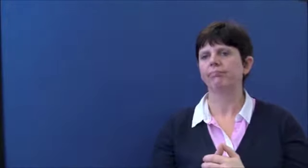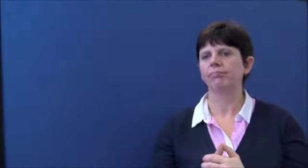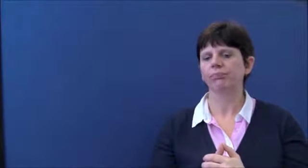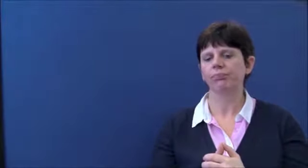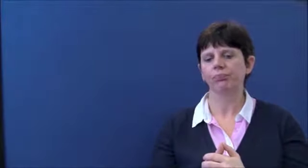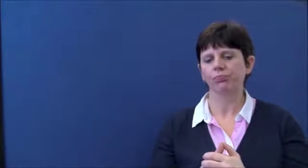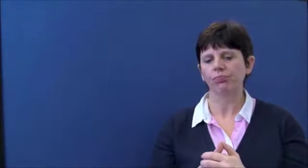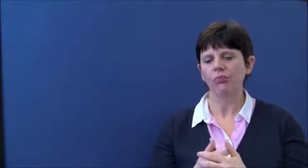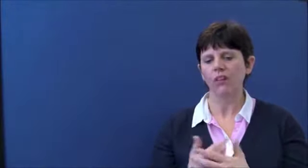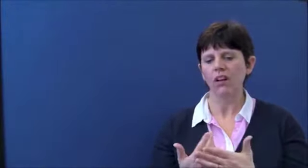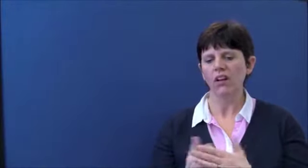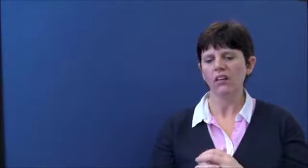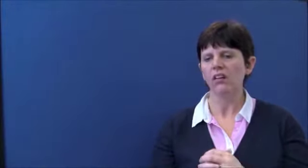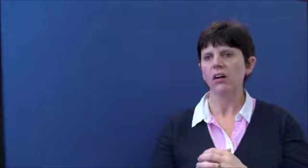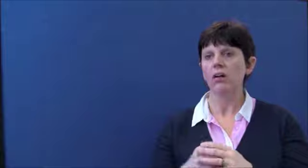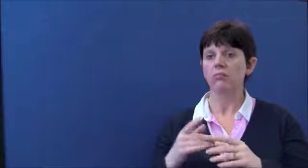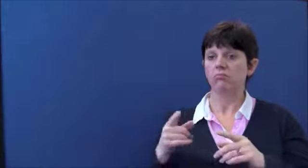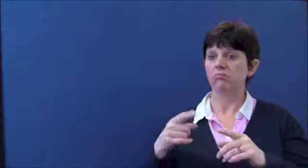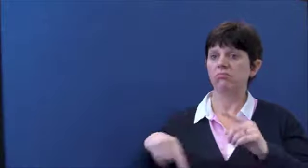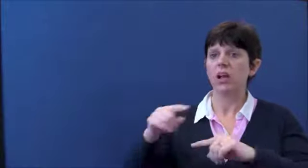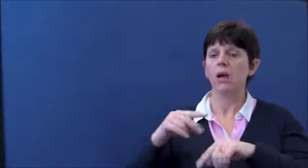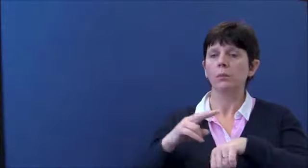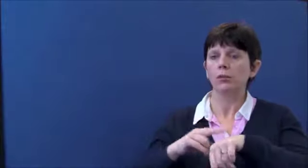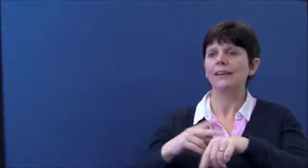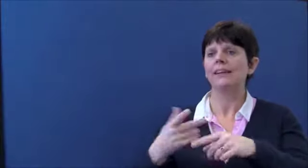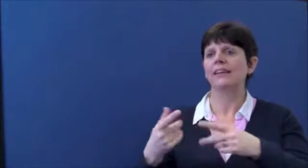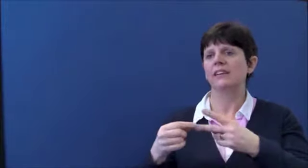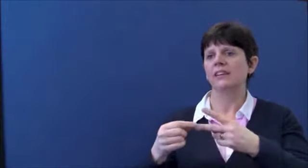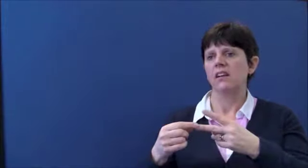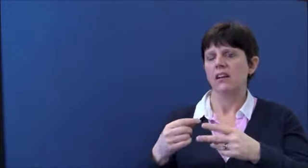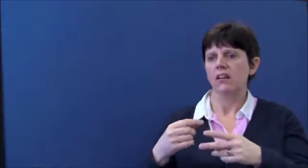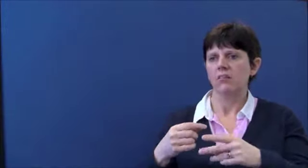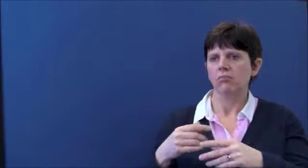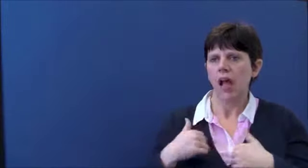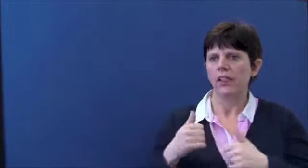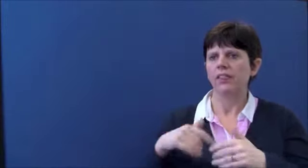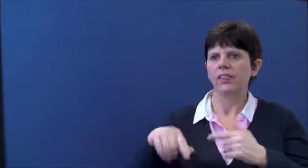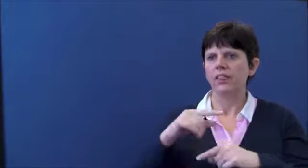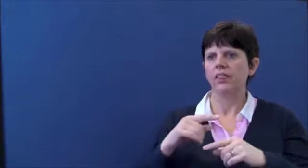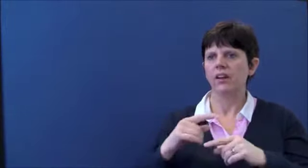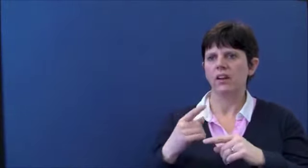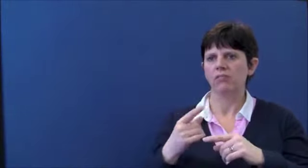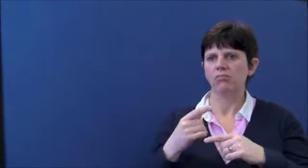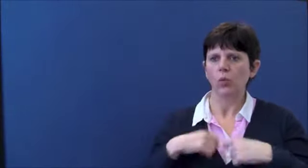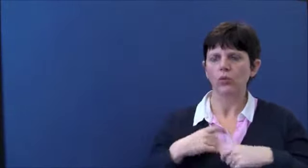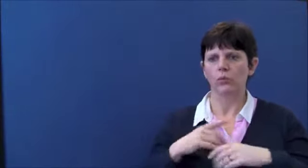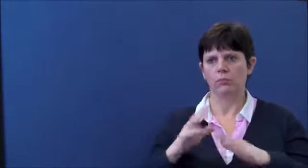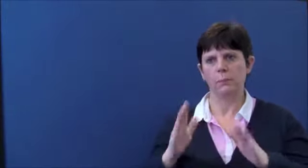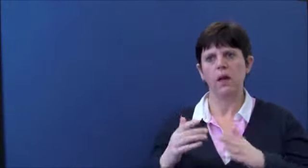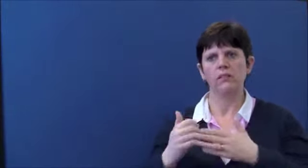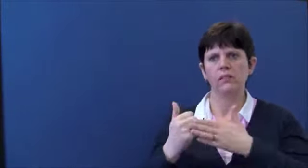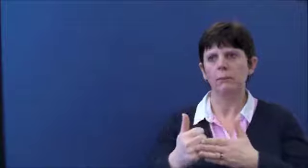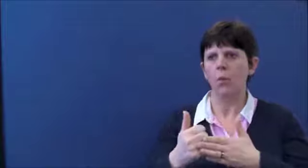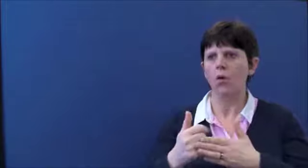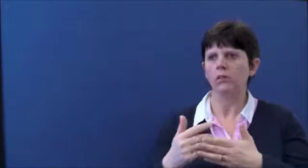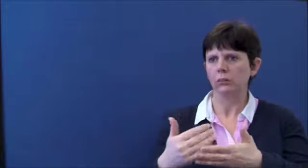have a responsibility in law to ensure that children and young people are protected from abuse. So we want to know if they